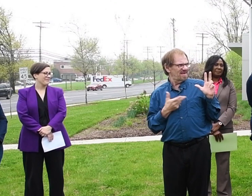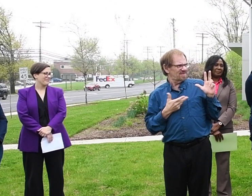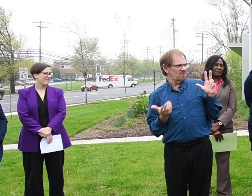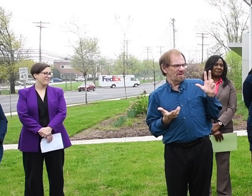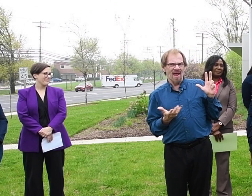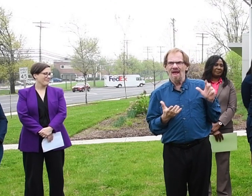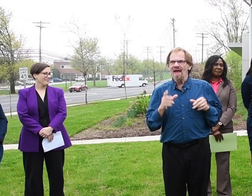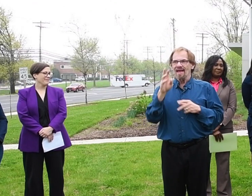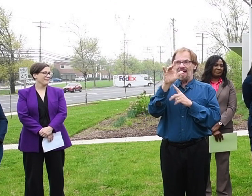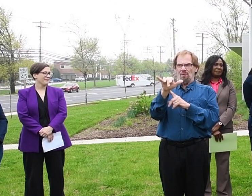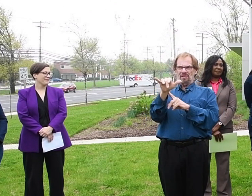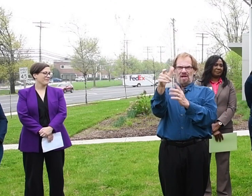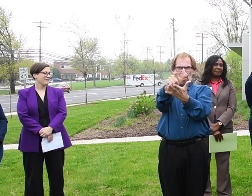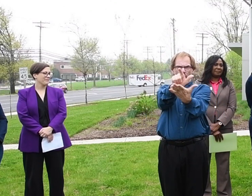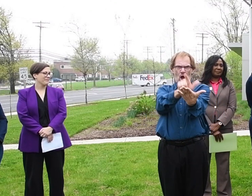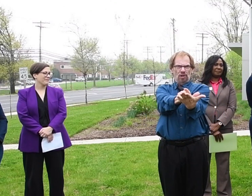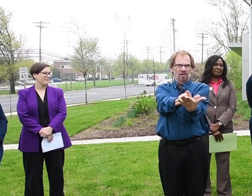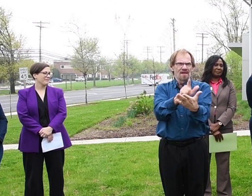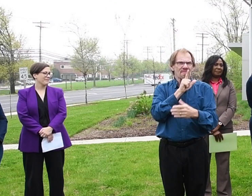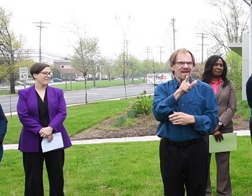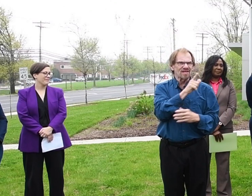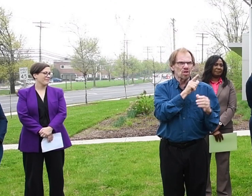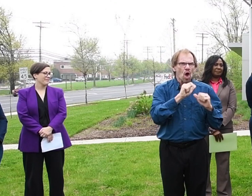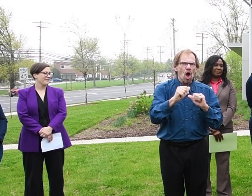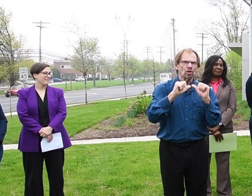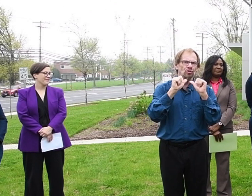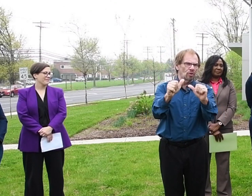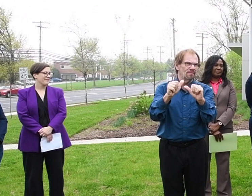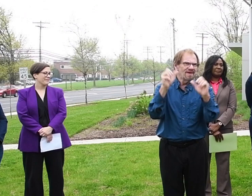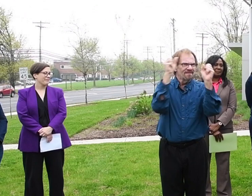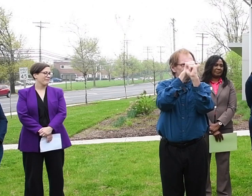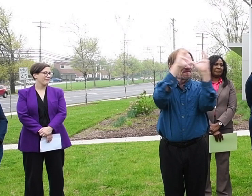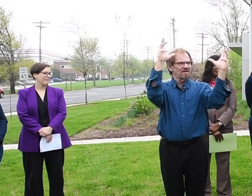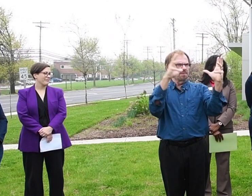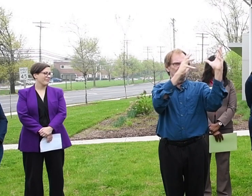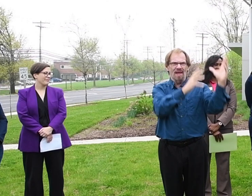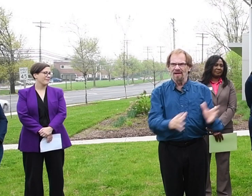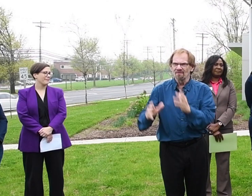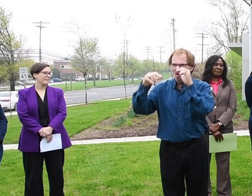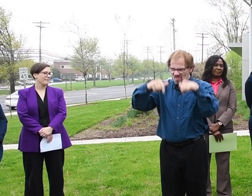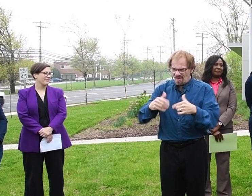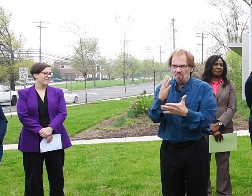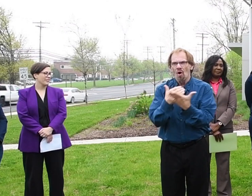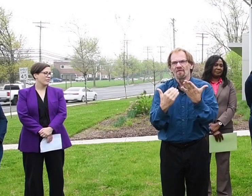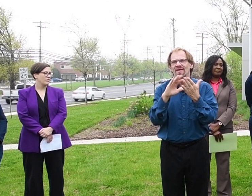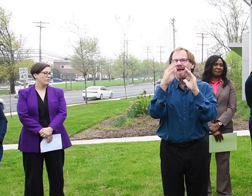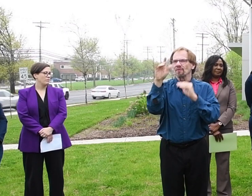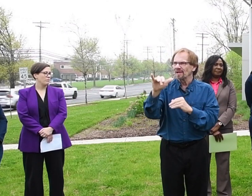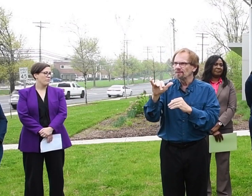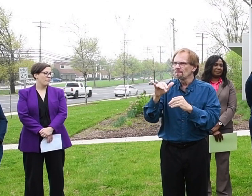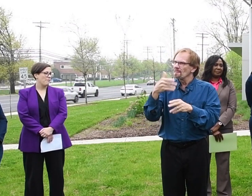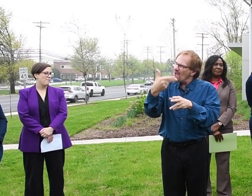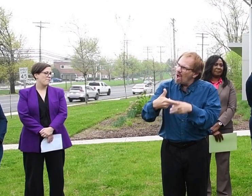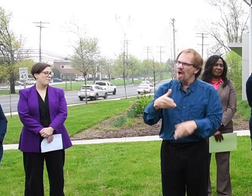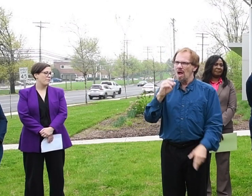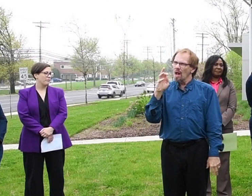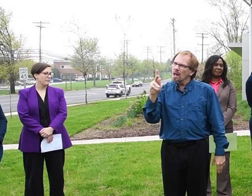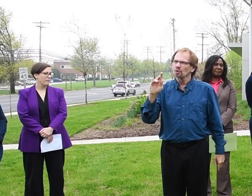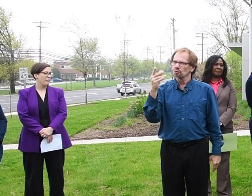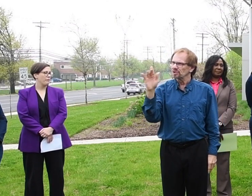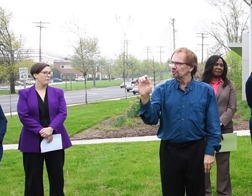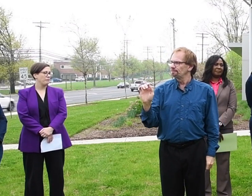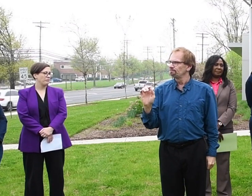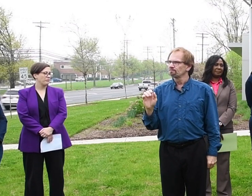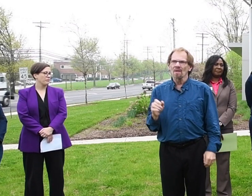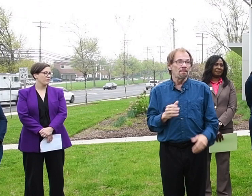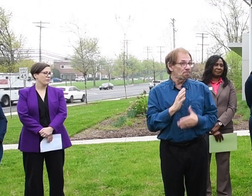is county law. That is long-term vision planning for this part of our county, Elkridge. And part of that planning also involves